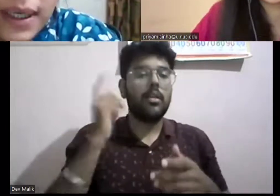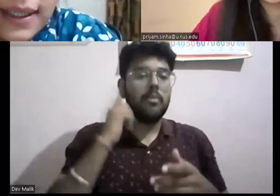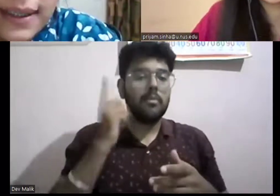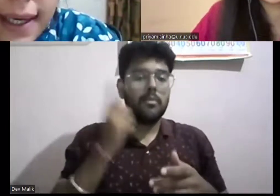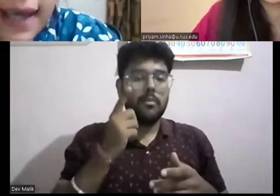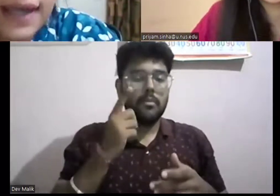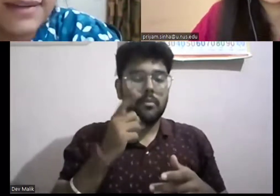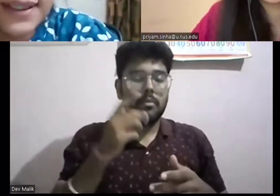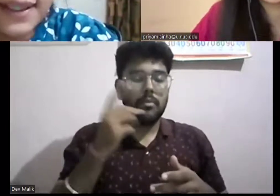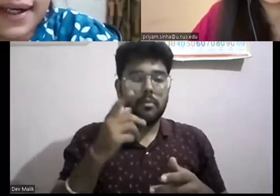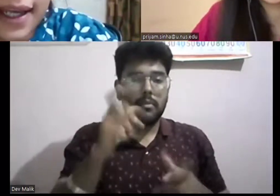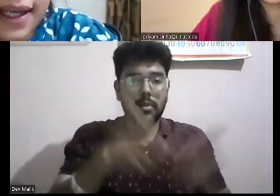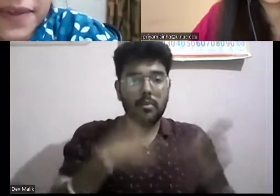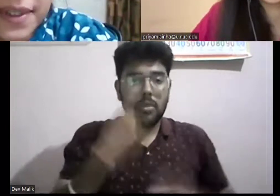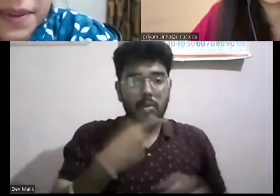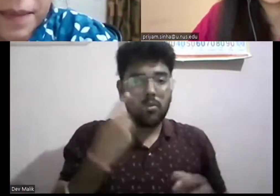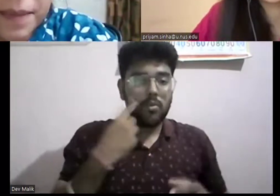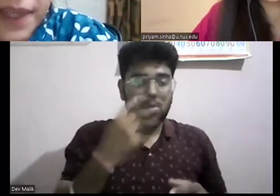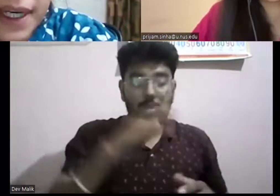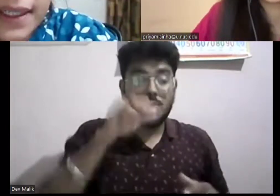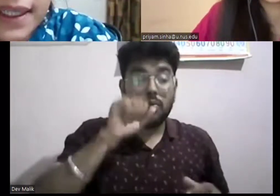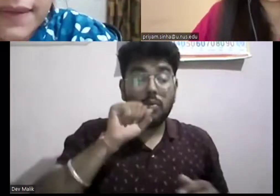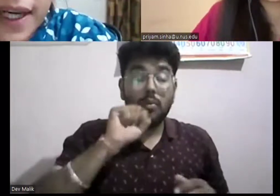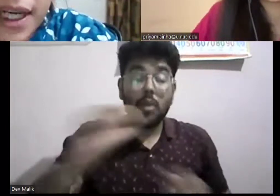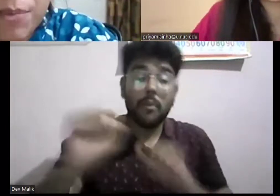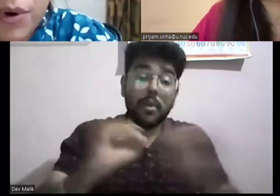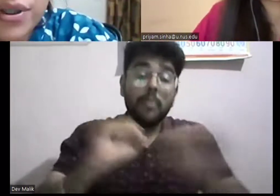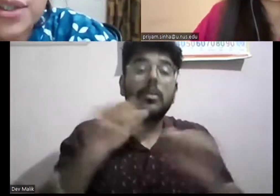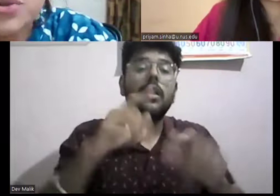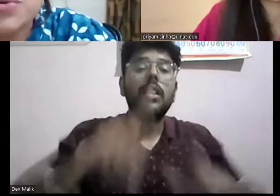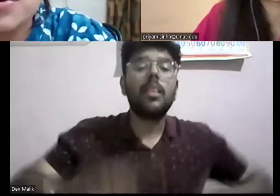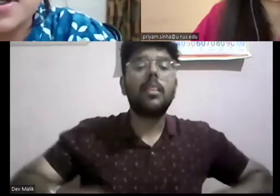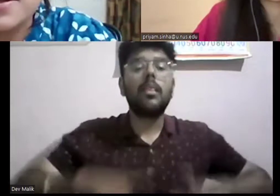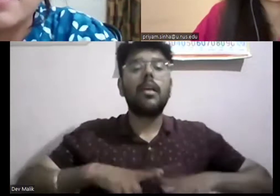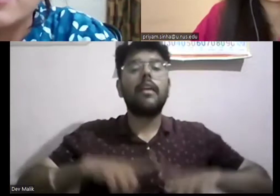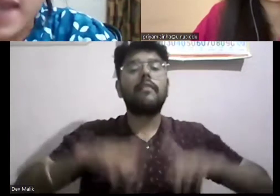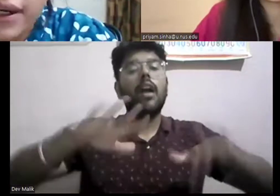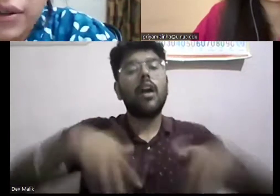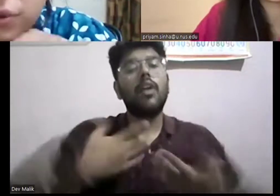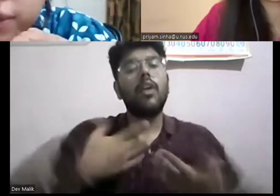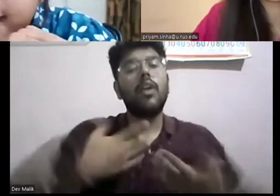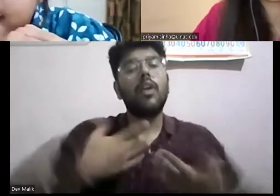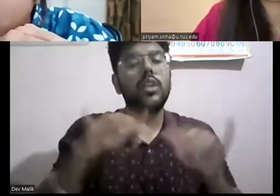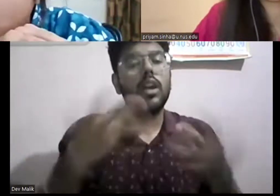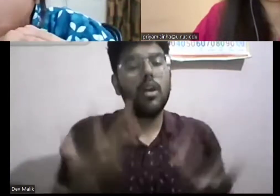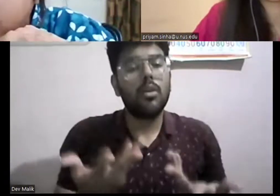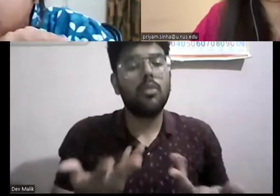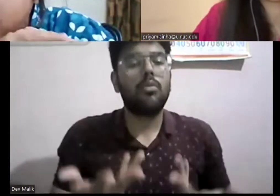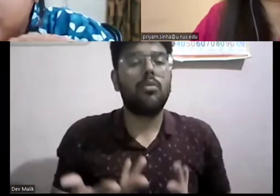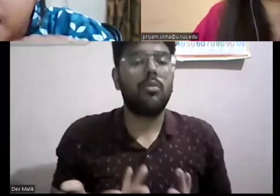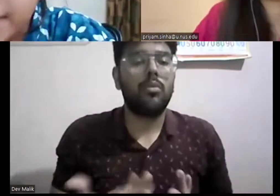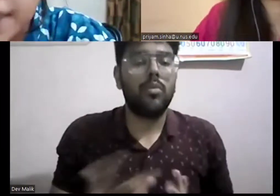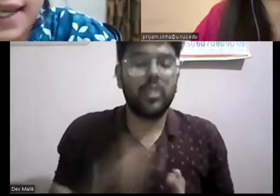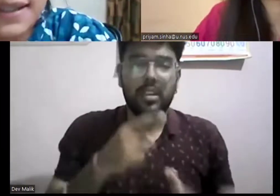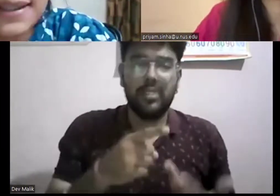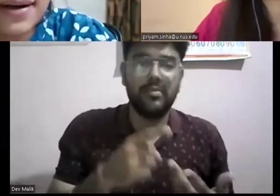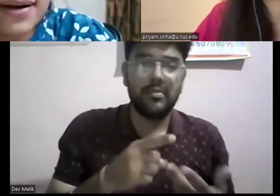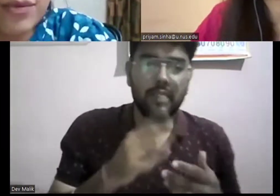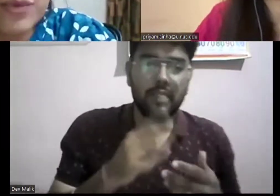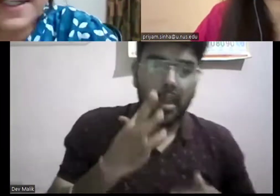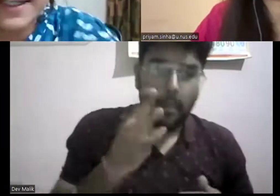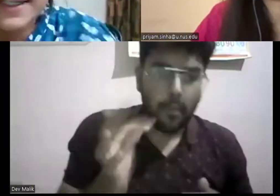how they are living their lives. And I think it's very important to, and you know, it's not something